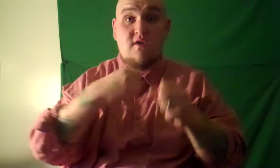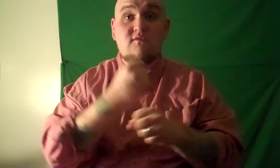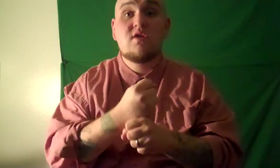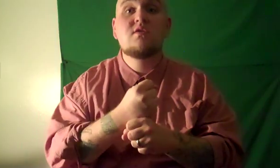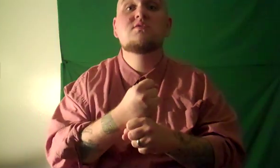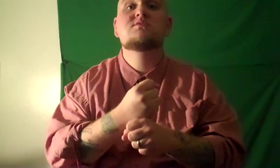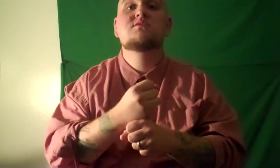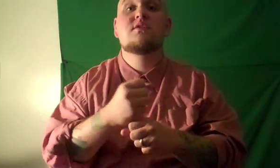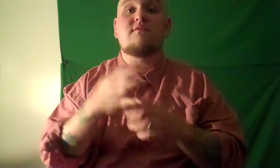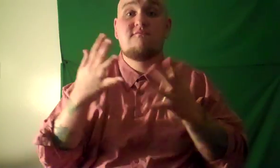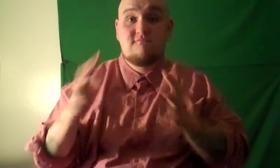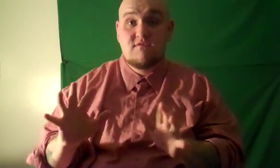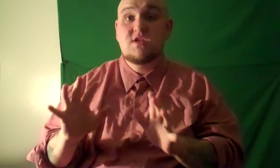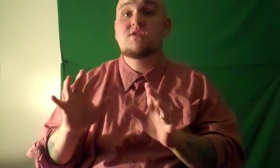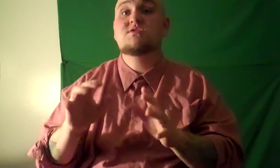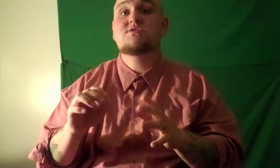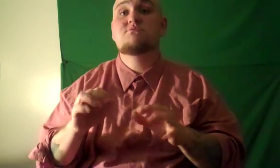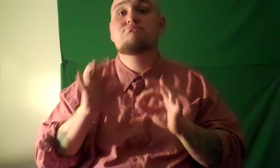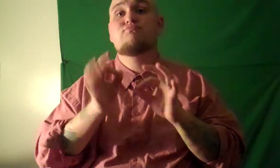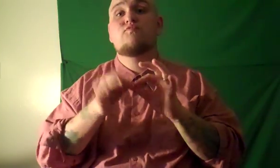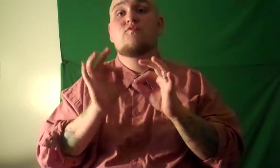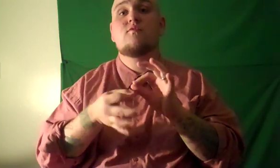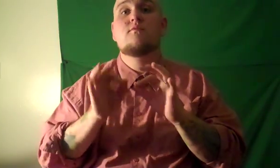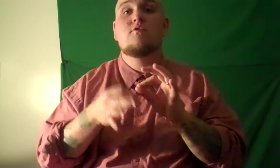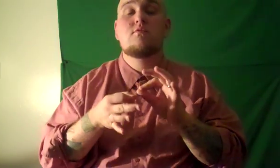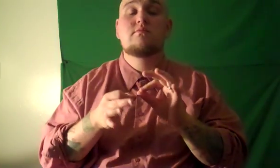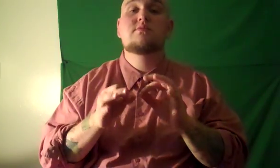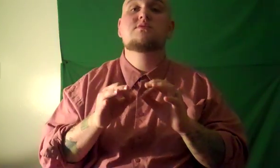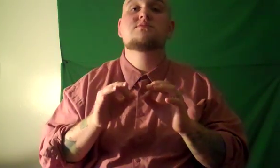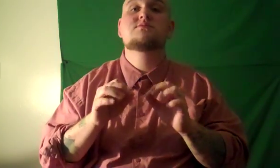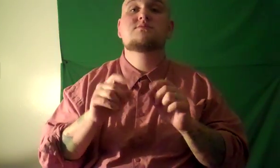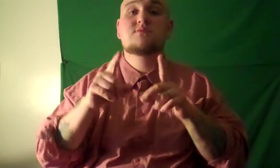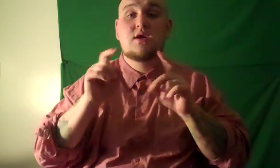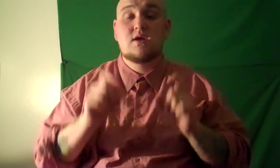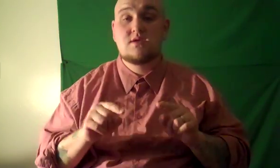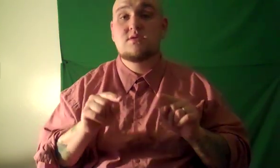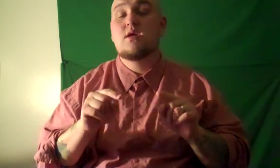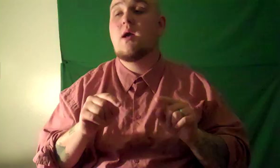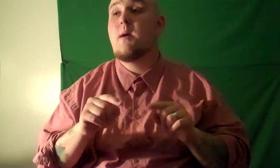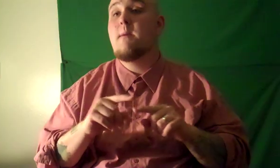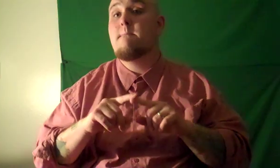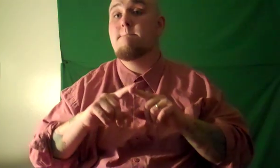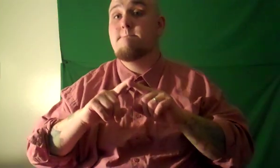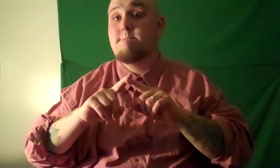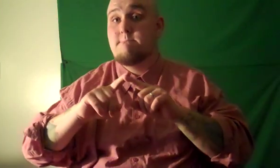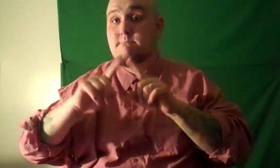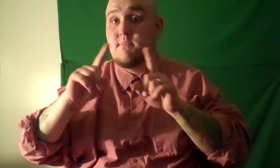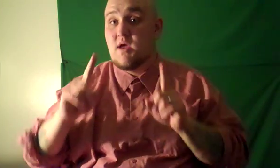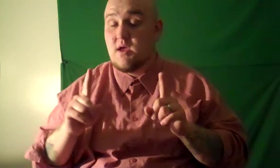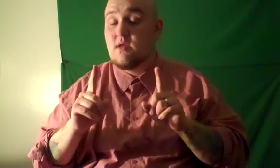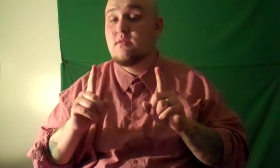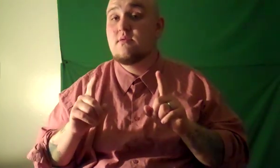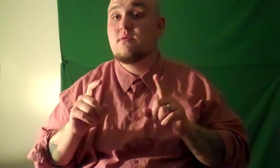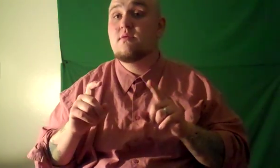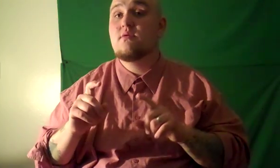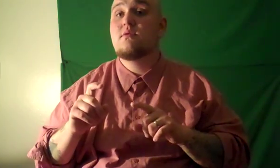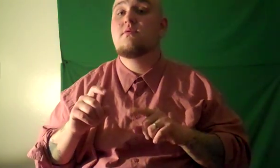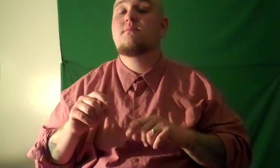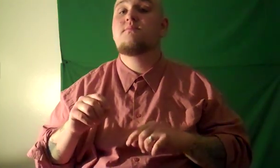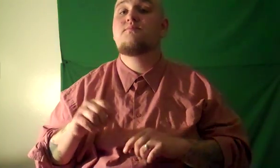the appropriate degree based on when you decide to take the performance test. So again, just very clearly, you